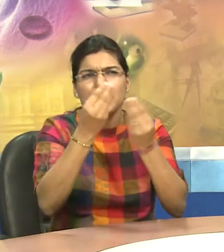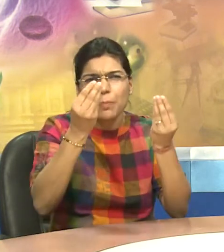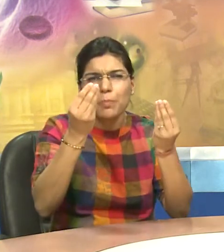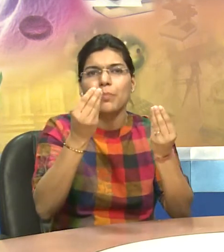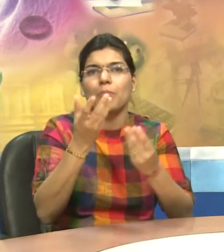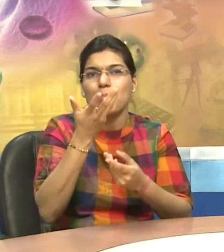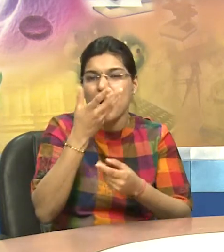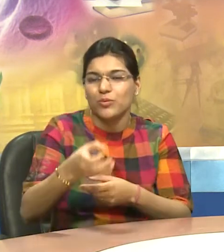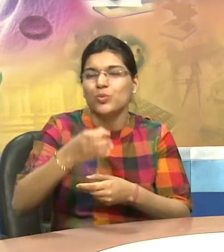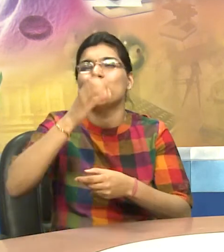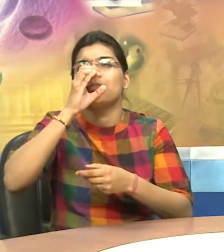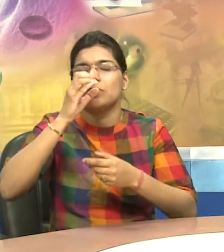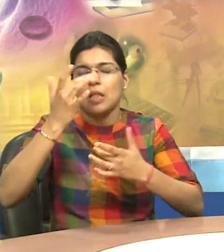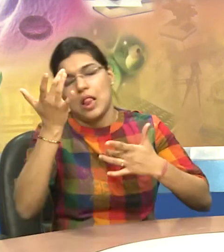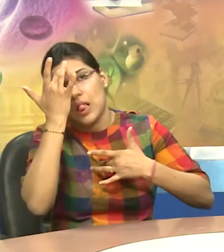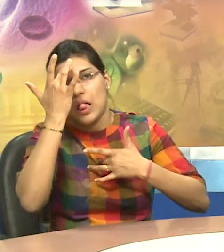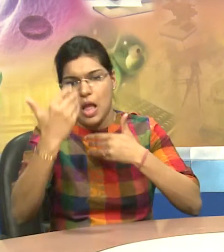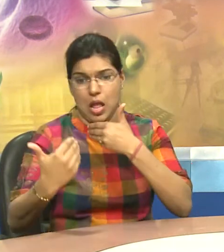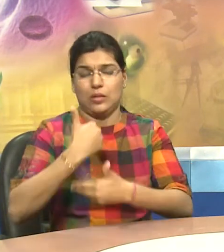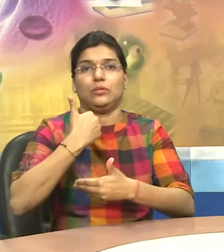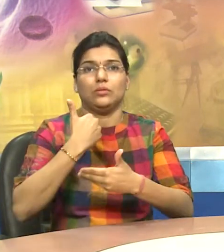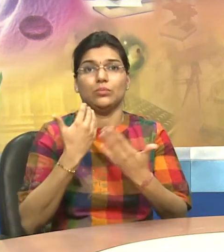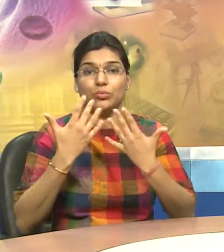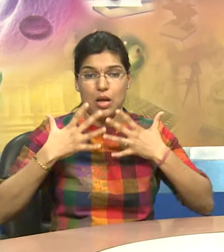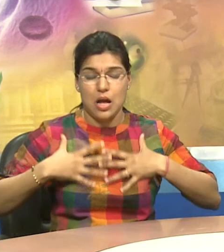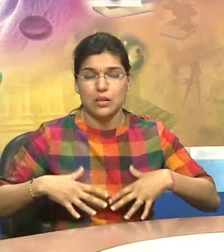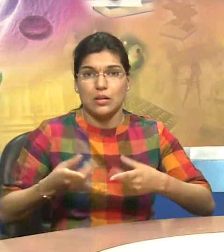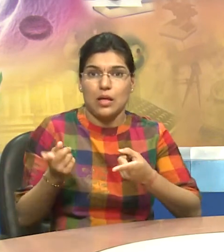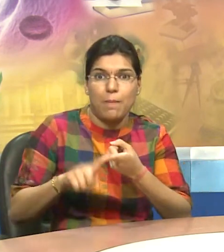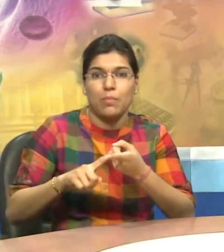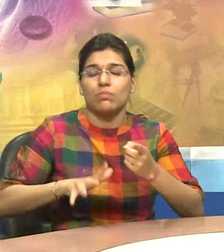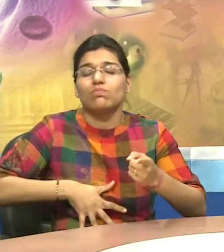Food colors, water colors automatically change, and after